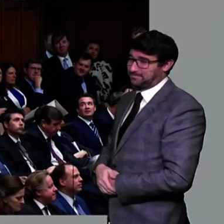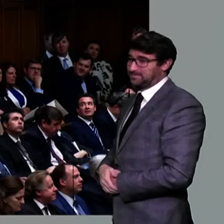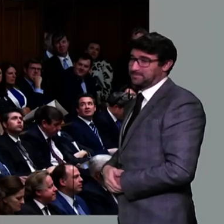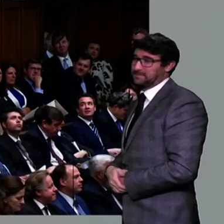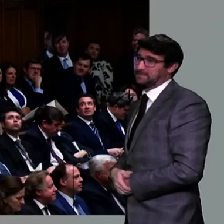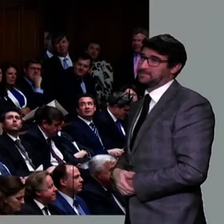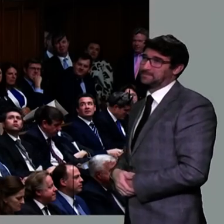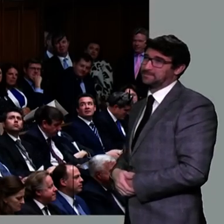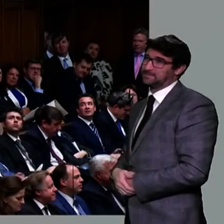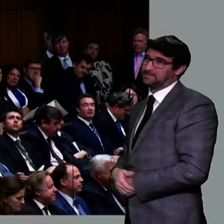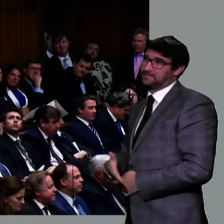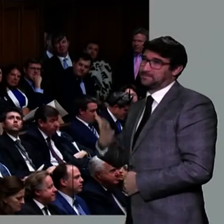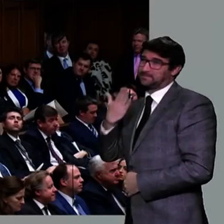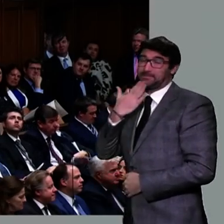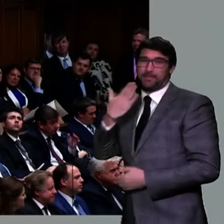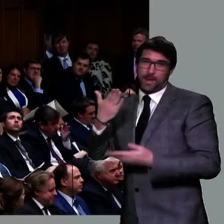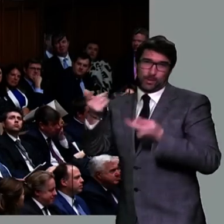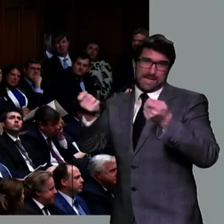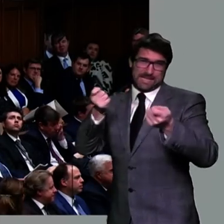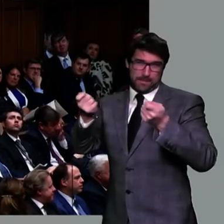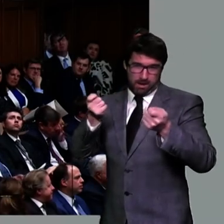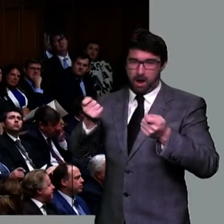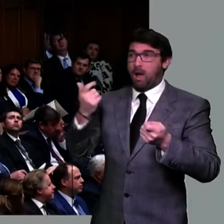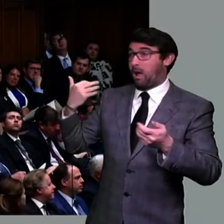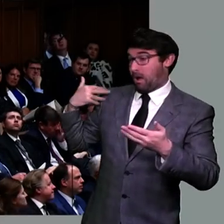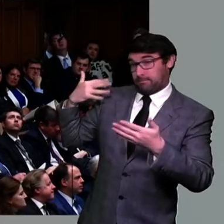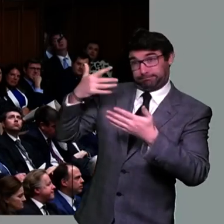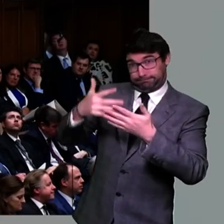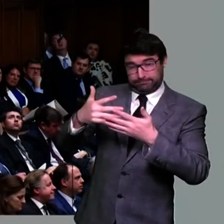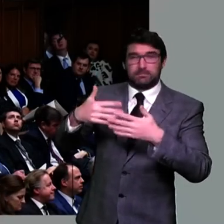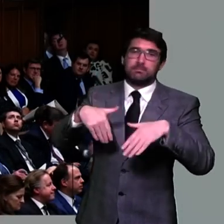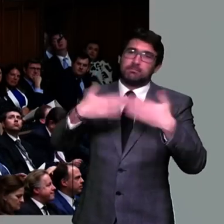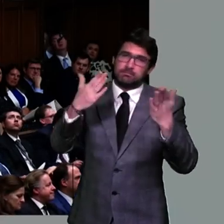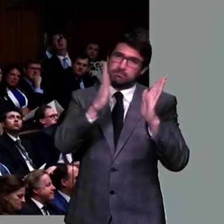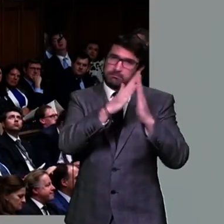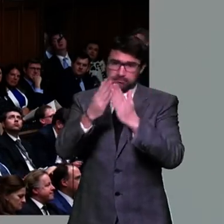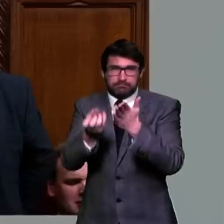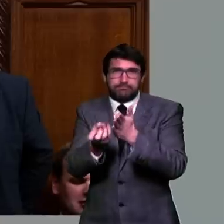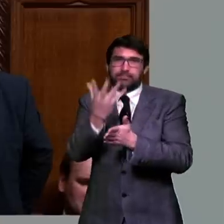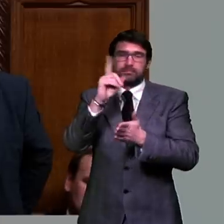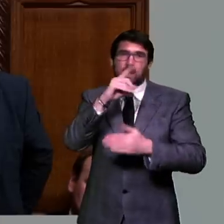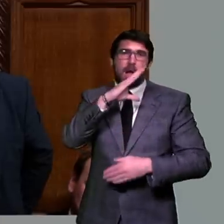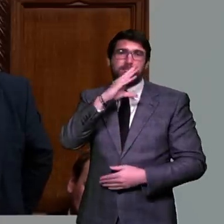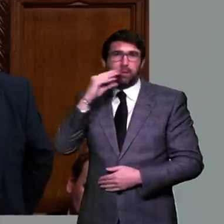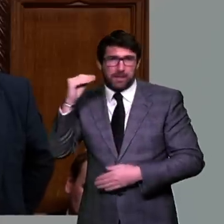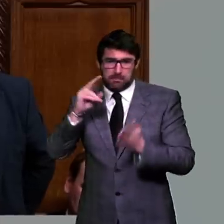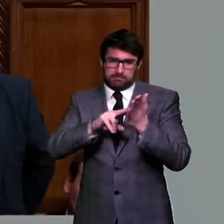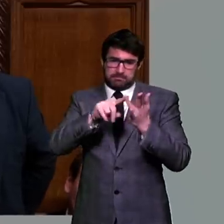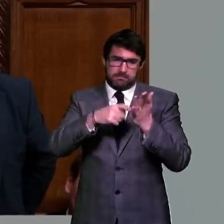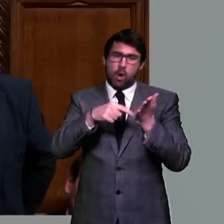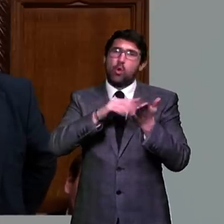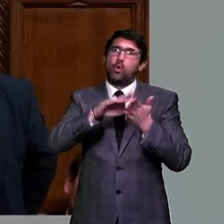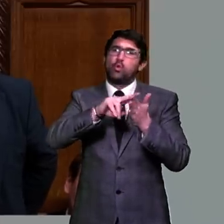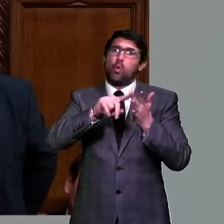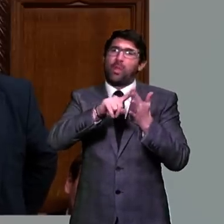the last couple of years, thousands of homes have been proposed or built in Birmingham Northfield constituency, which puts a huge strain on GP